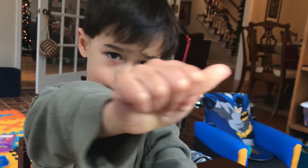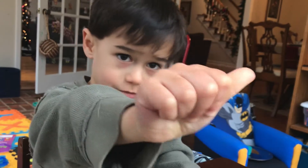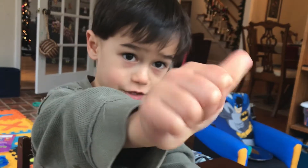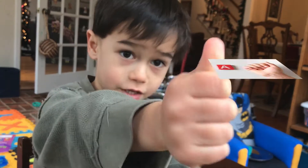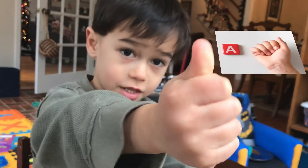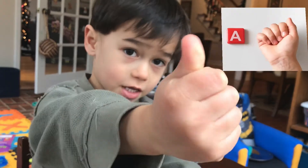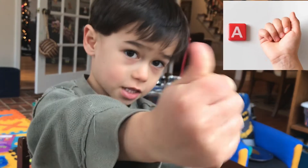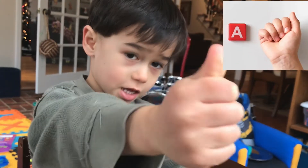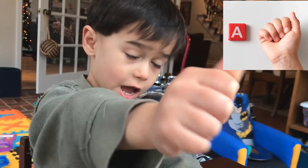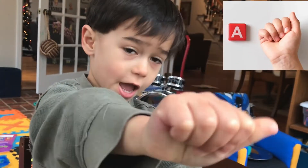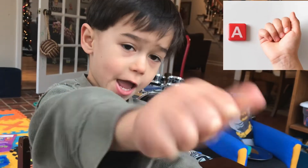This is A.